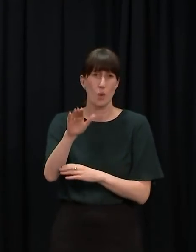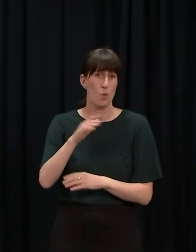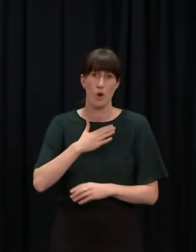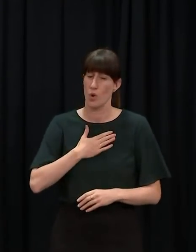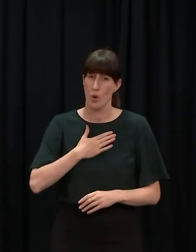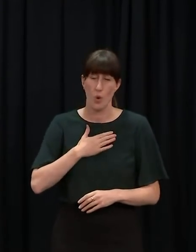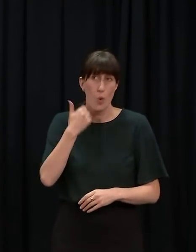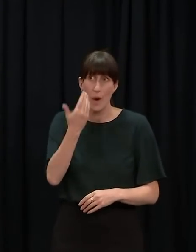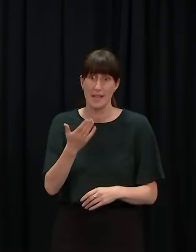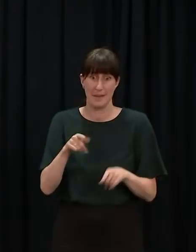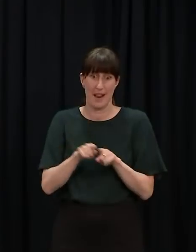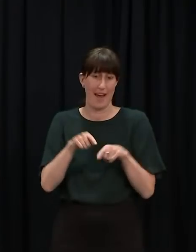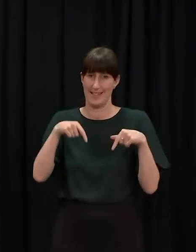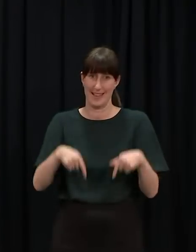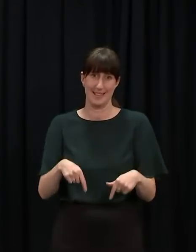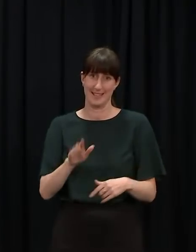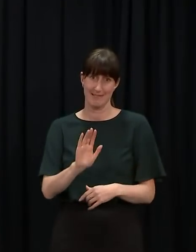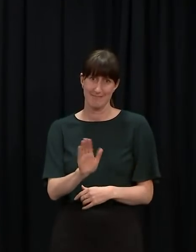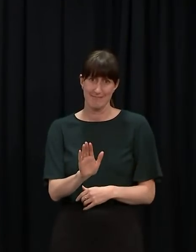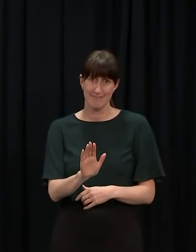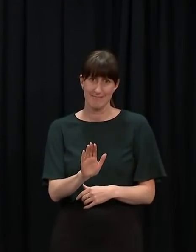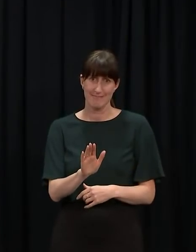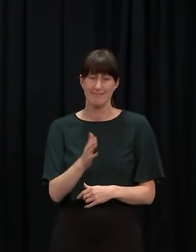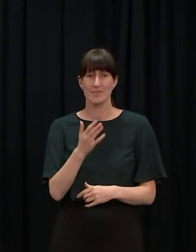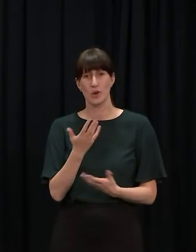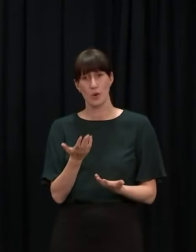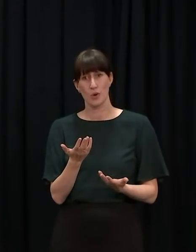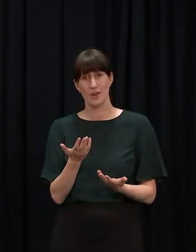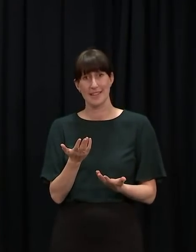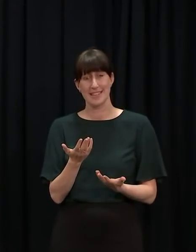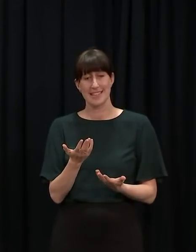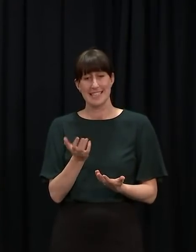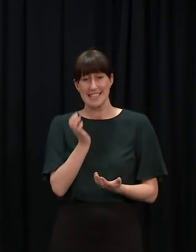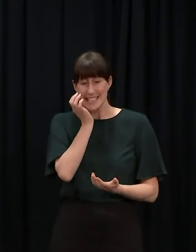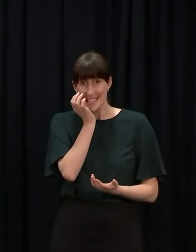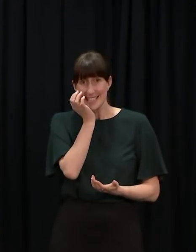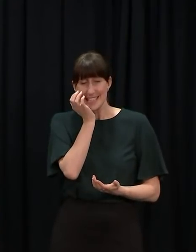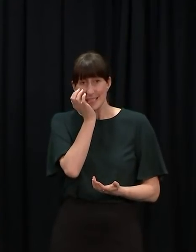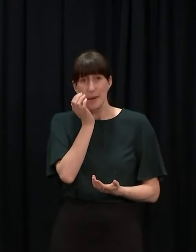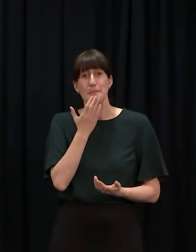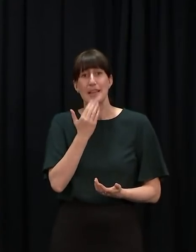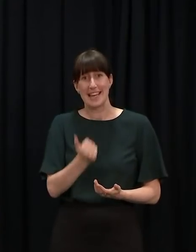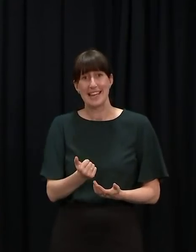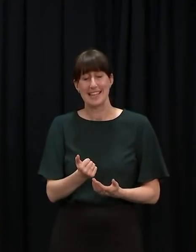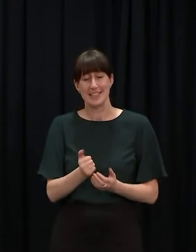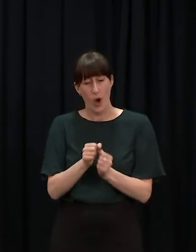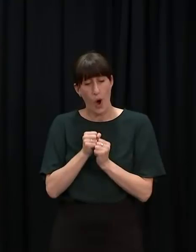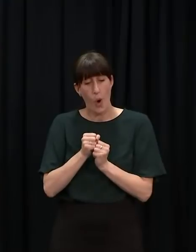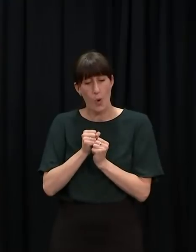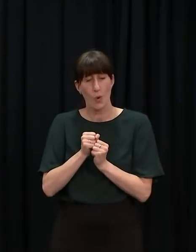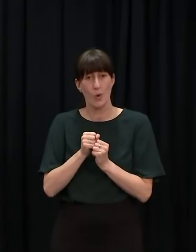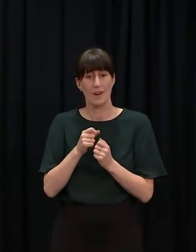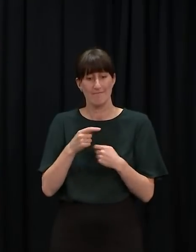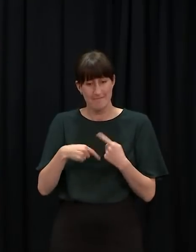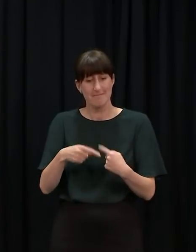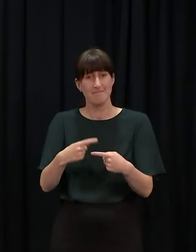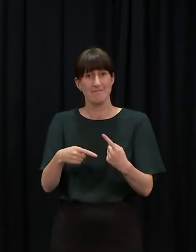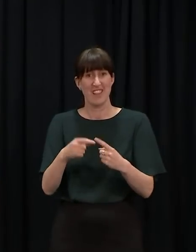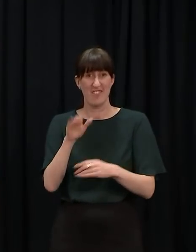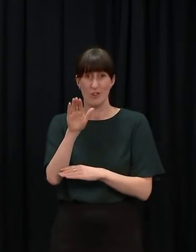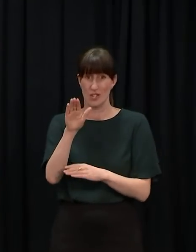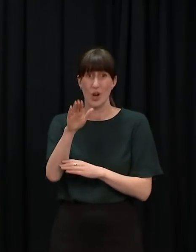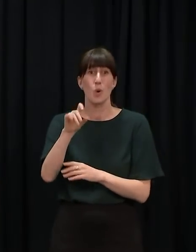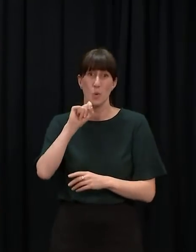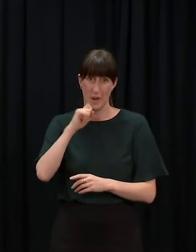so my request of people is just, you know, hold your nerve, hold on. The future is going